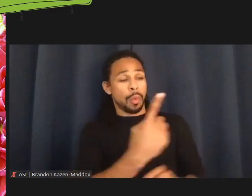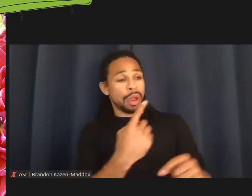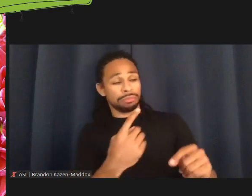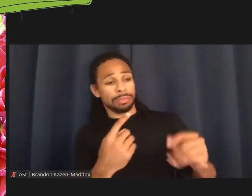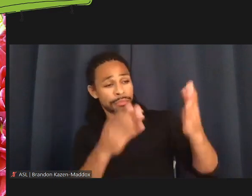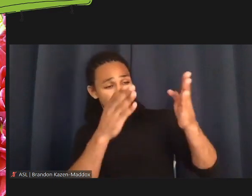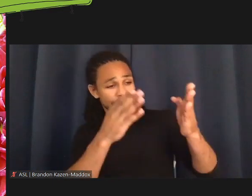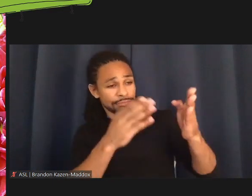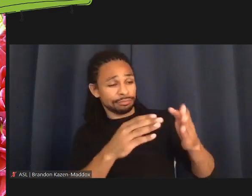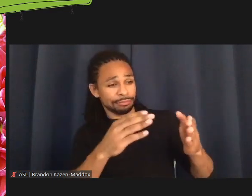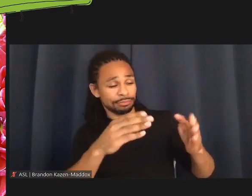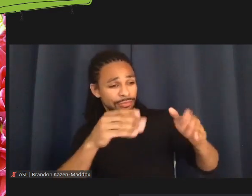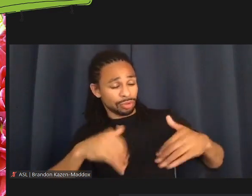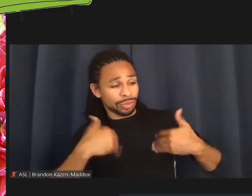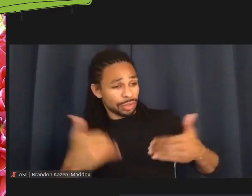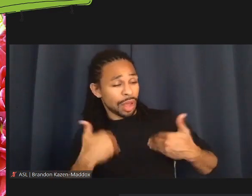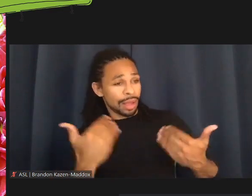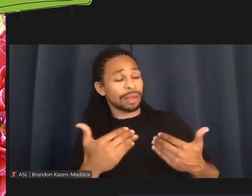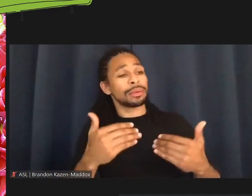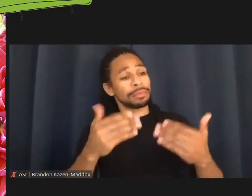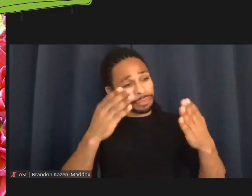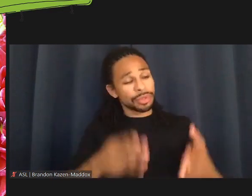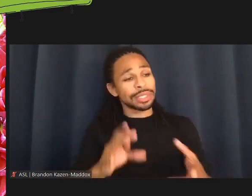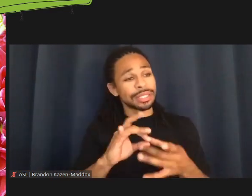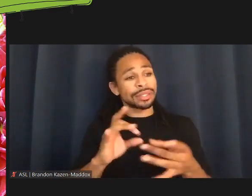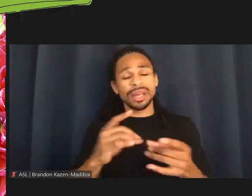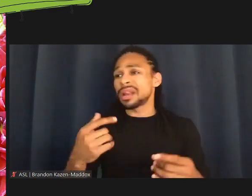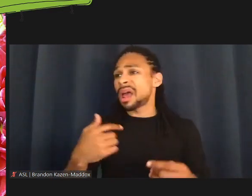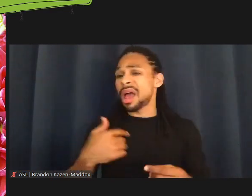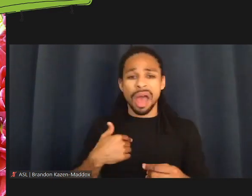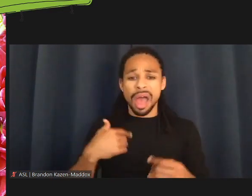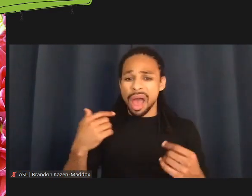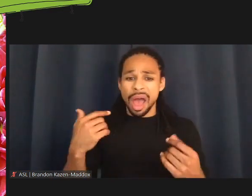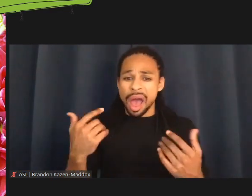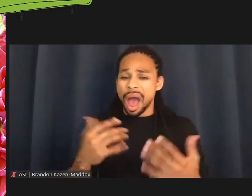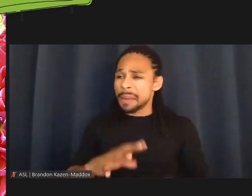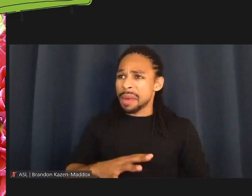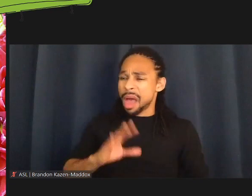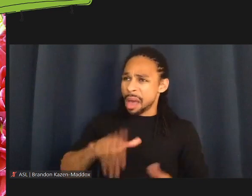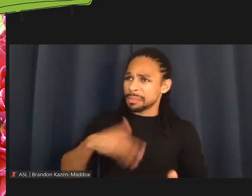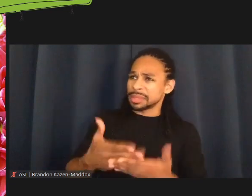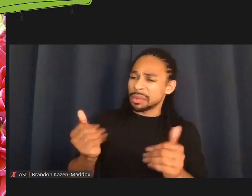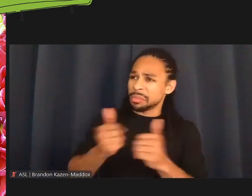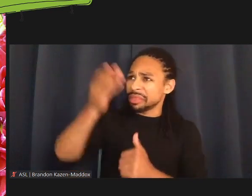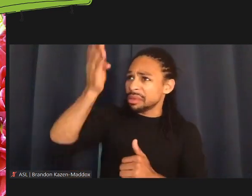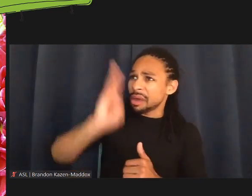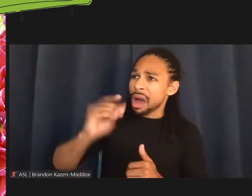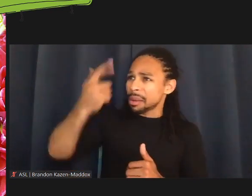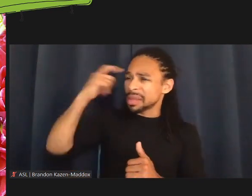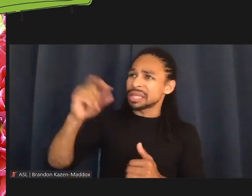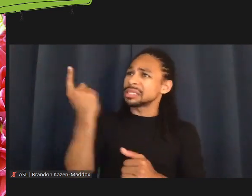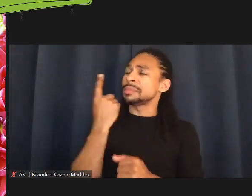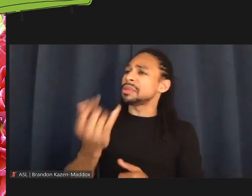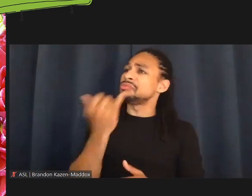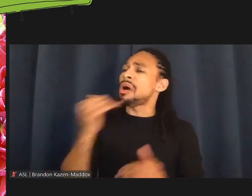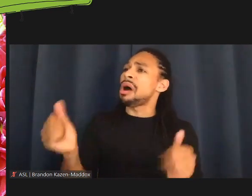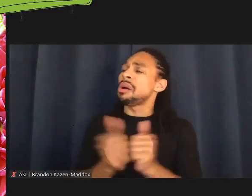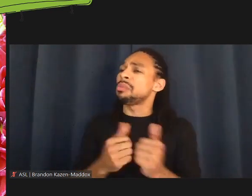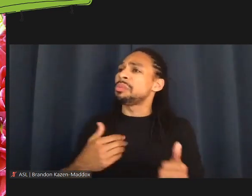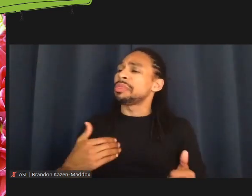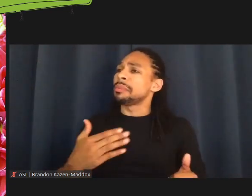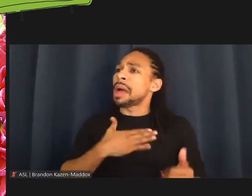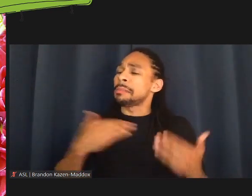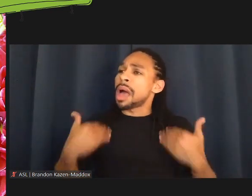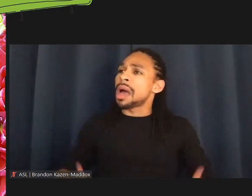there was something wrong about her body." All of my soft-spoken prayers flew by my lips.